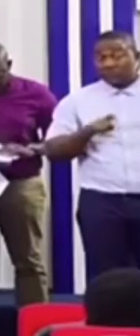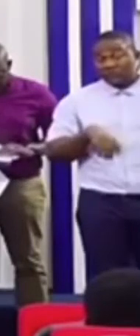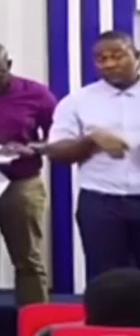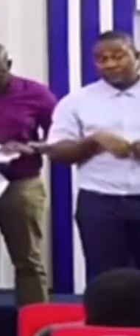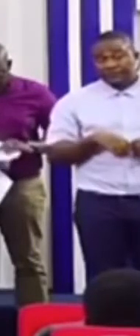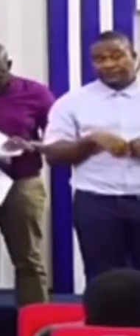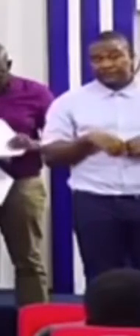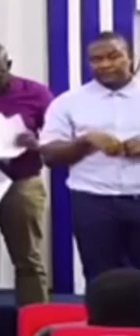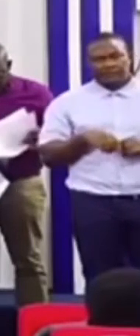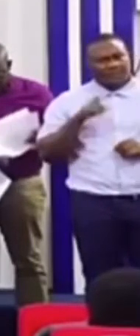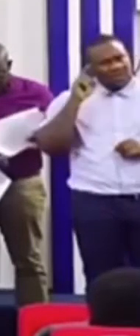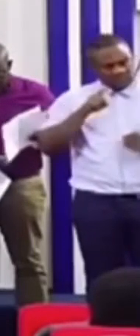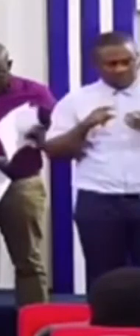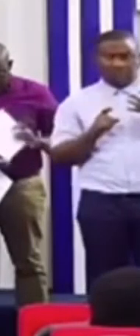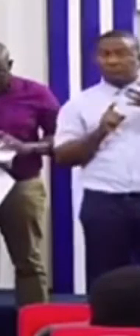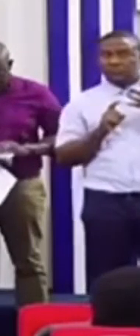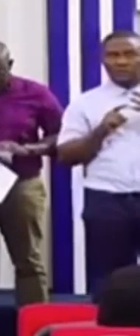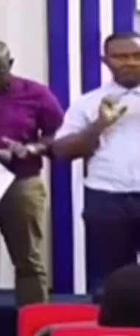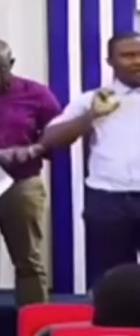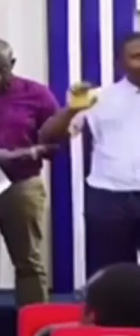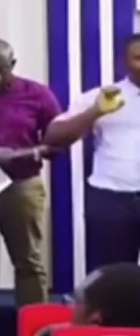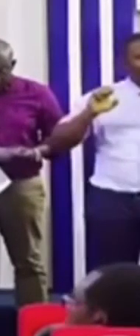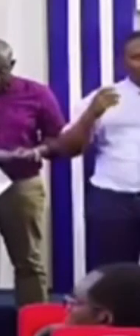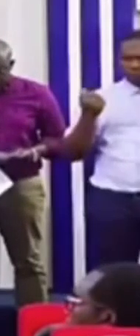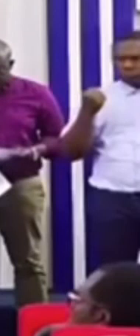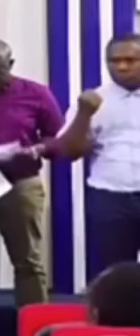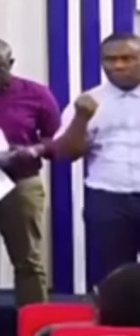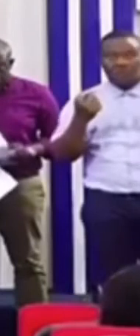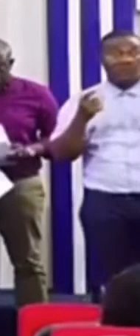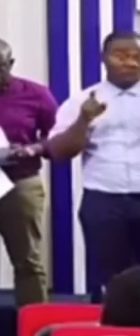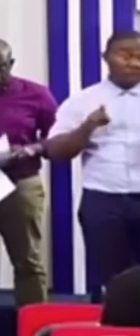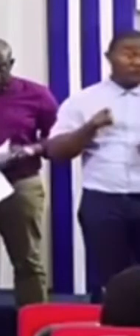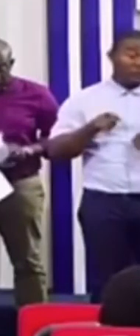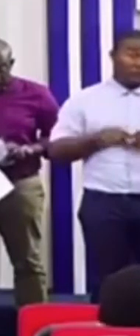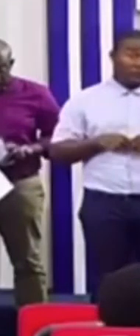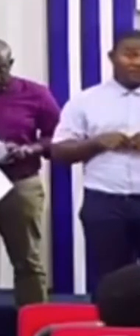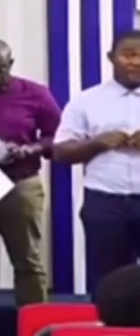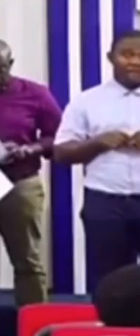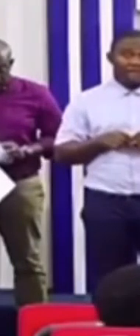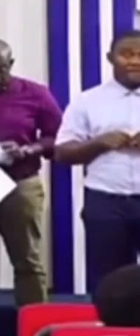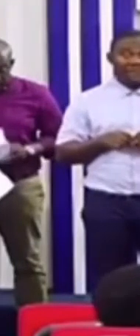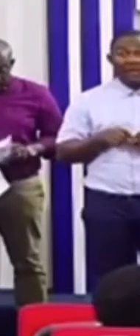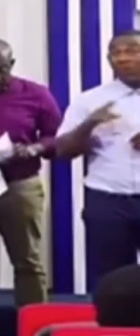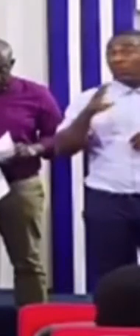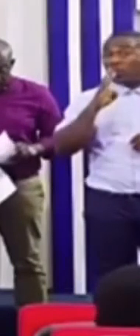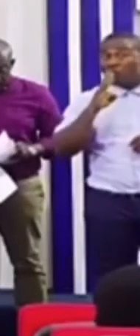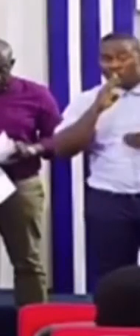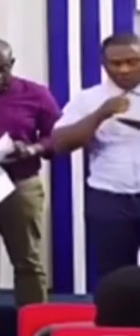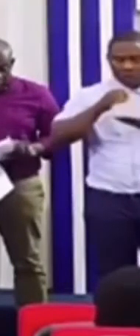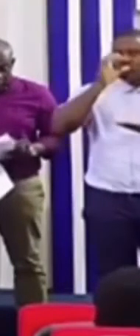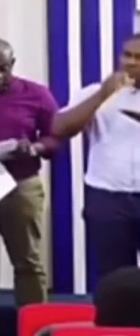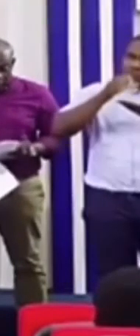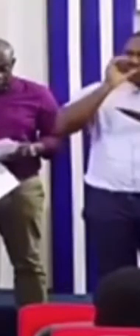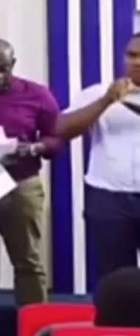be physically active. Everybody is required as advised to drink plenty of water. You